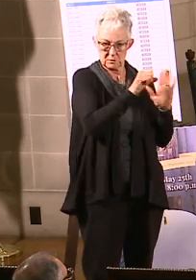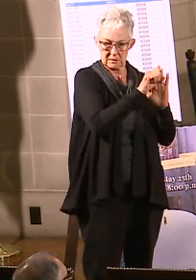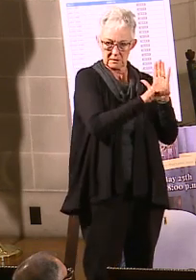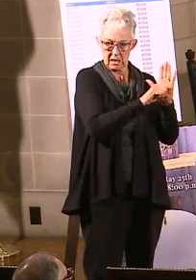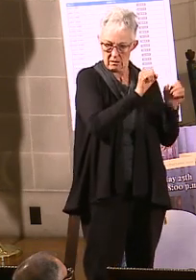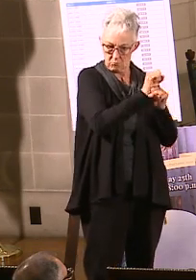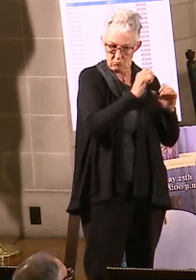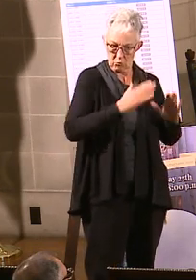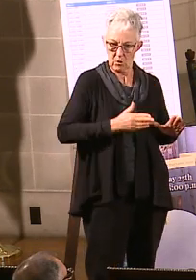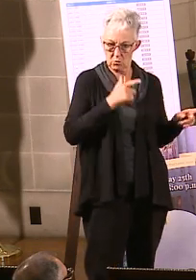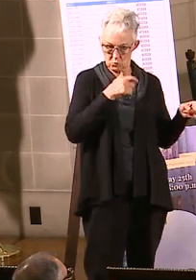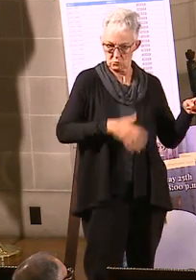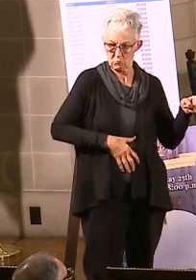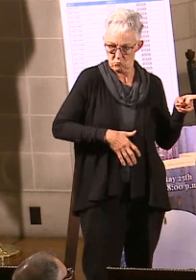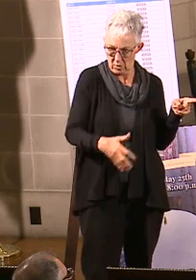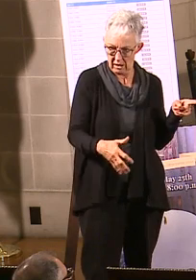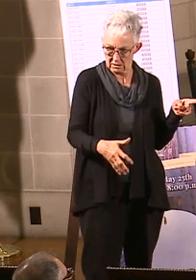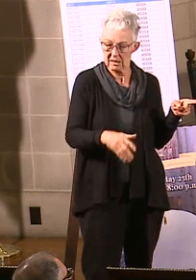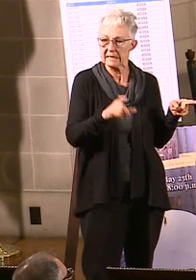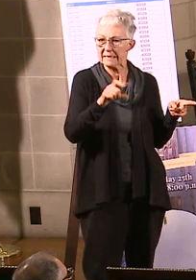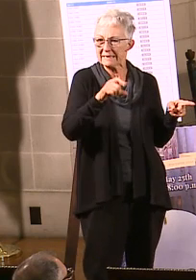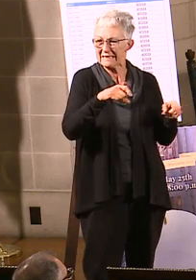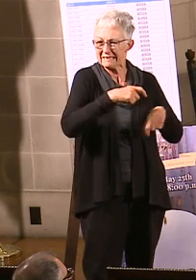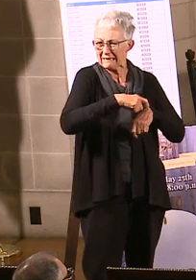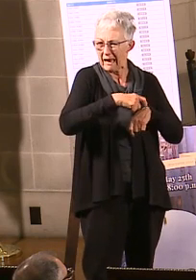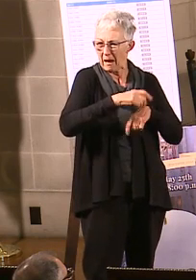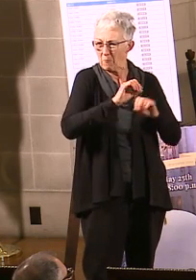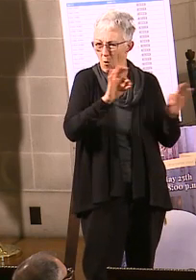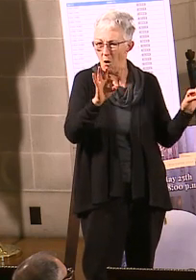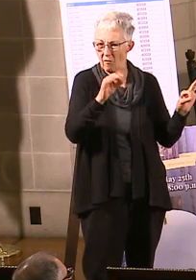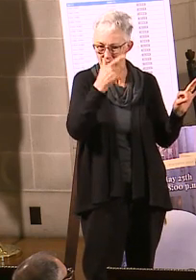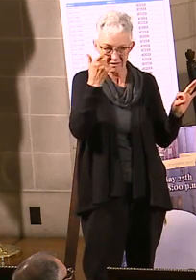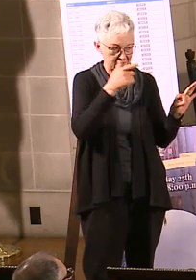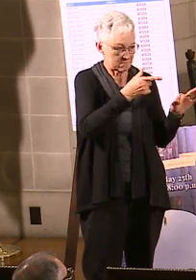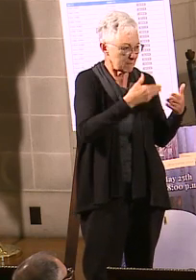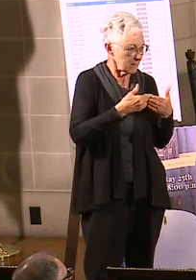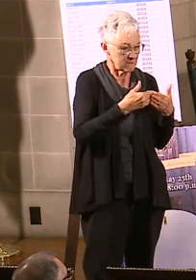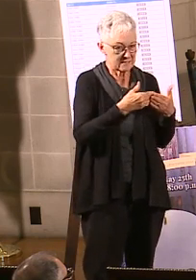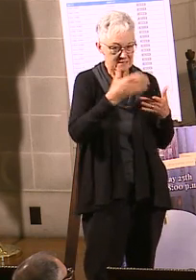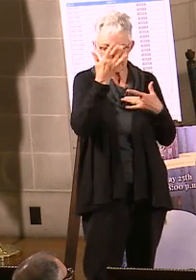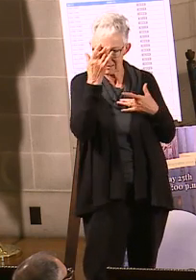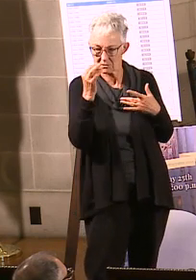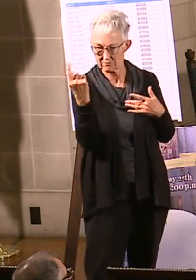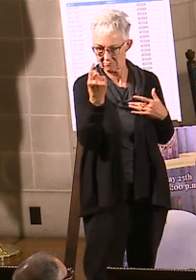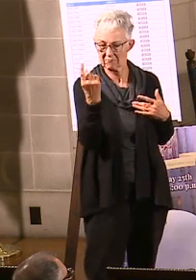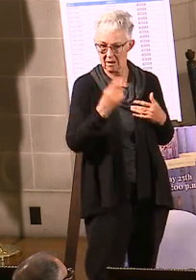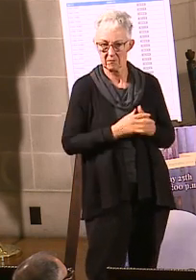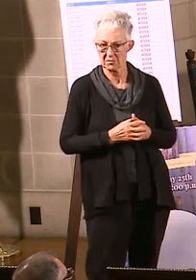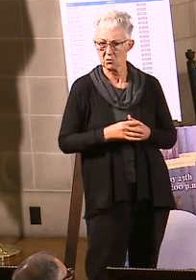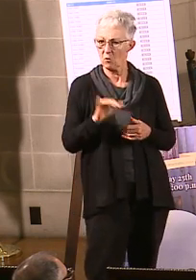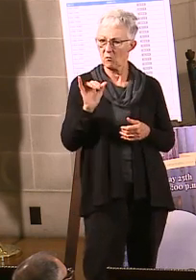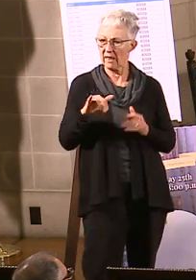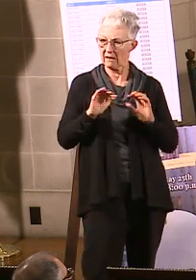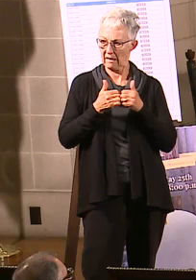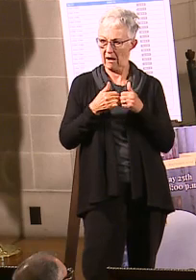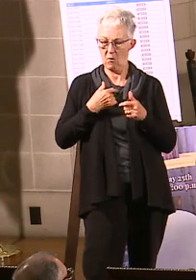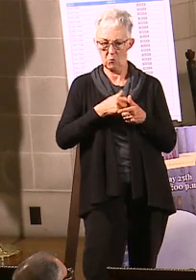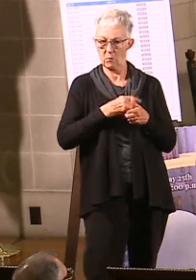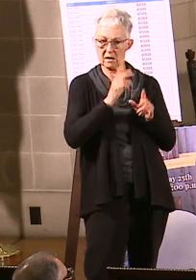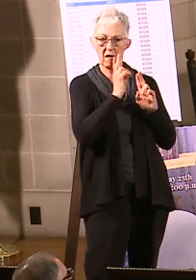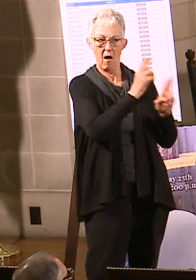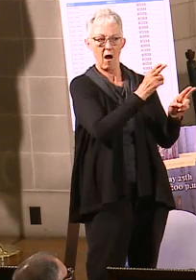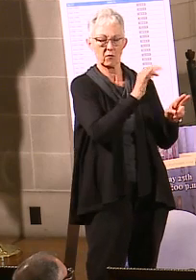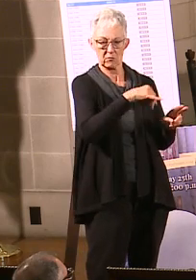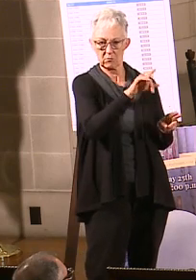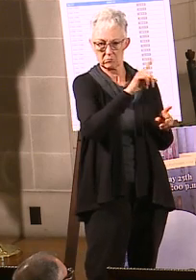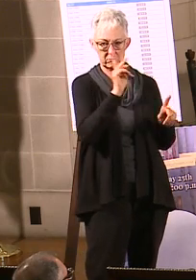fact, we've had about 134 of our teammates benefit from this to the tune of about 11,000 hours. So that's one example of how we've done